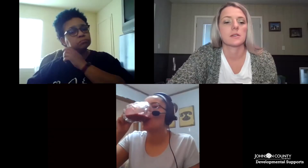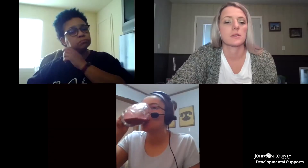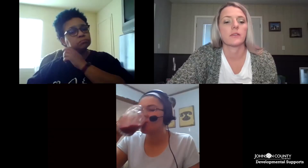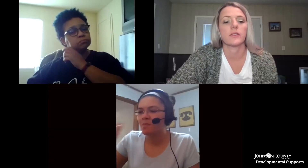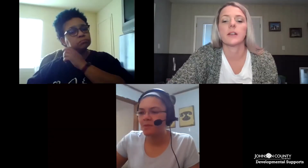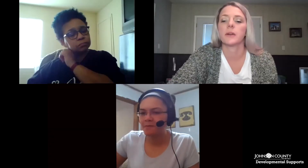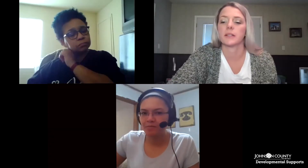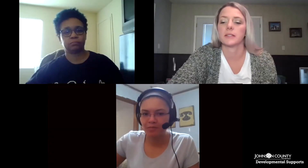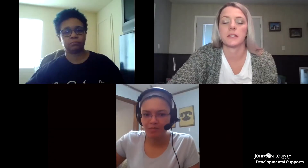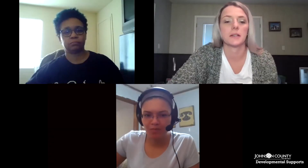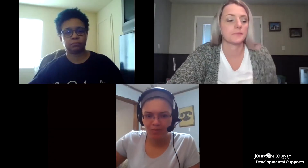This is going very quickly today.